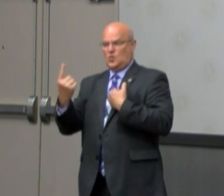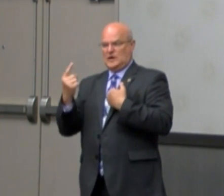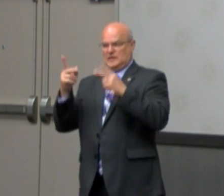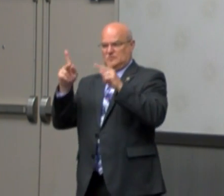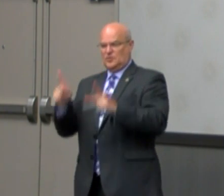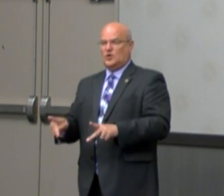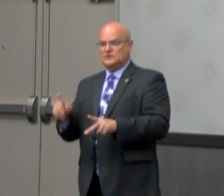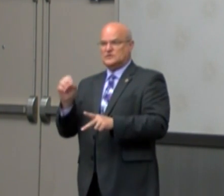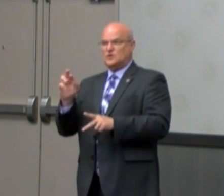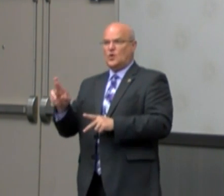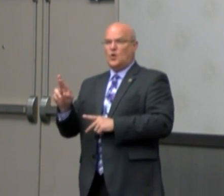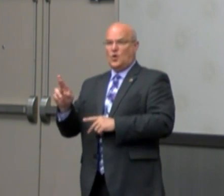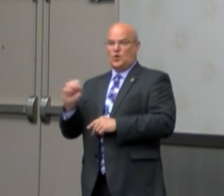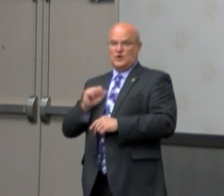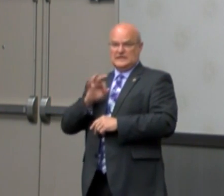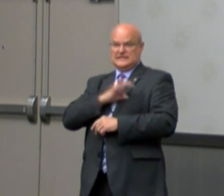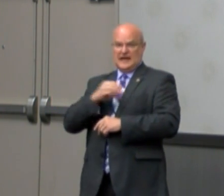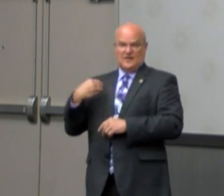Resident or